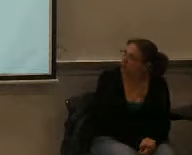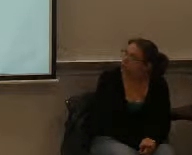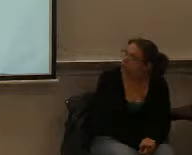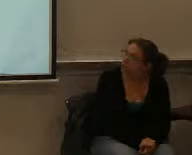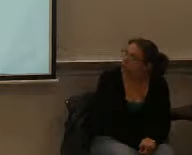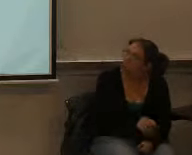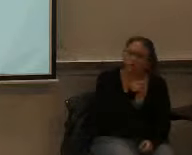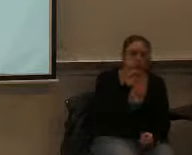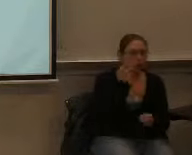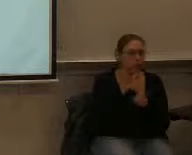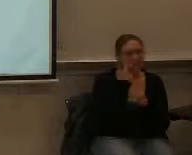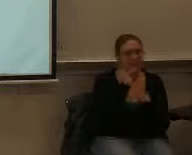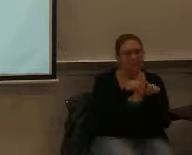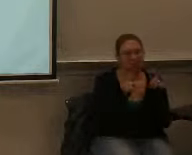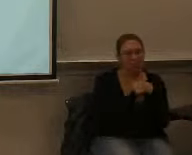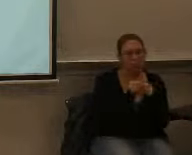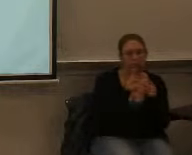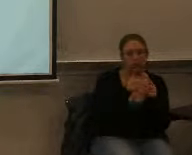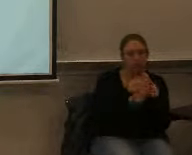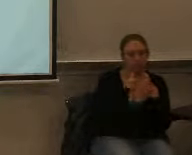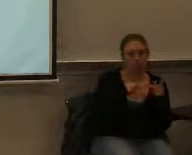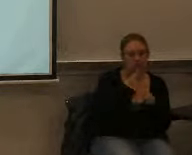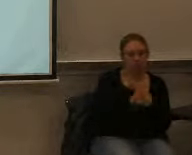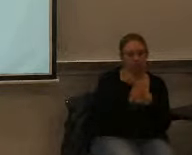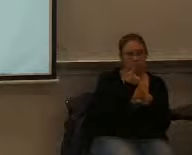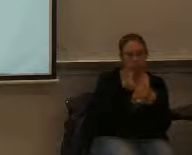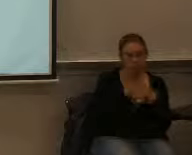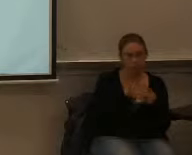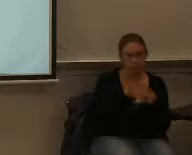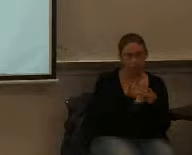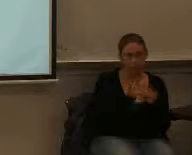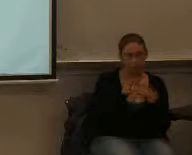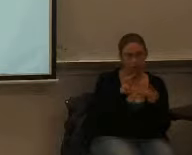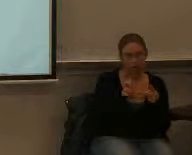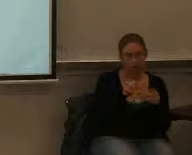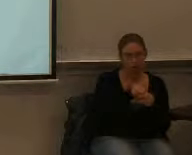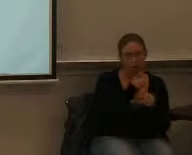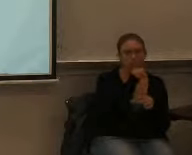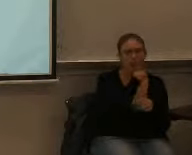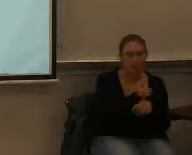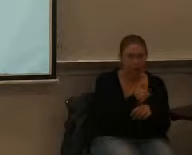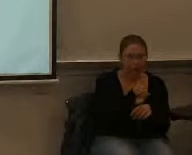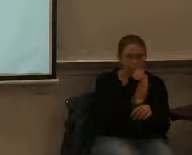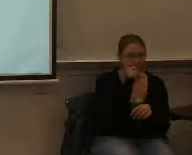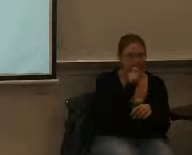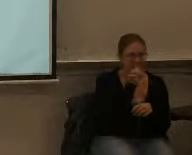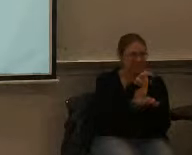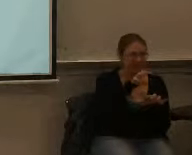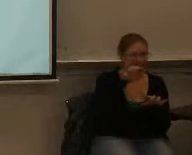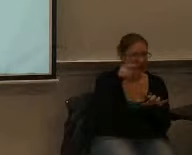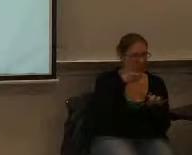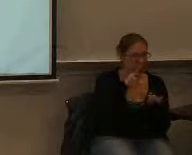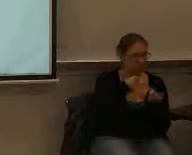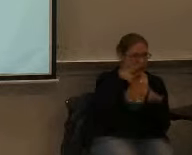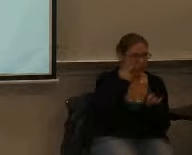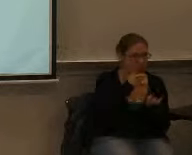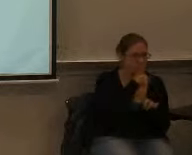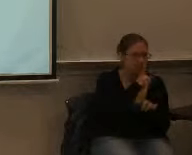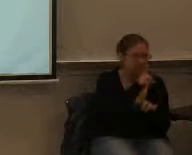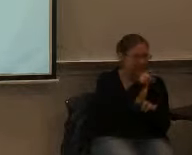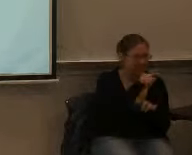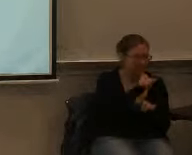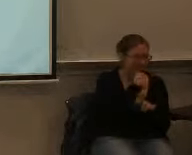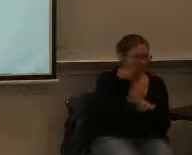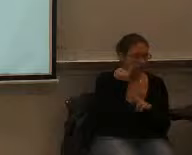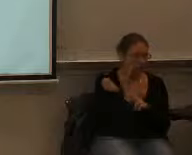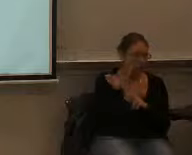It's difficult to tell the difference between this type 1 and type 2 curve in reality because of the scatter points. When you see the real data, like if you go